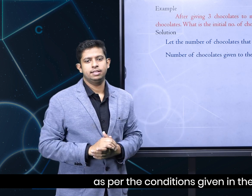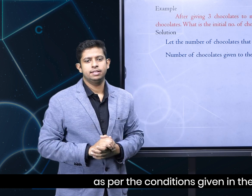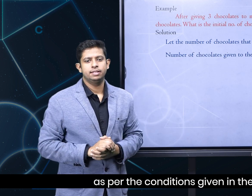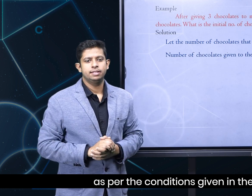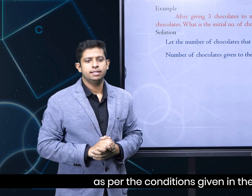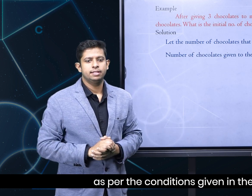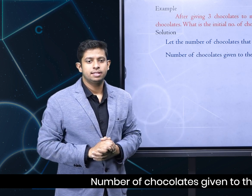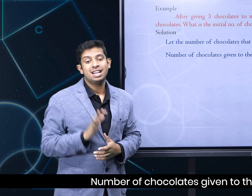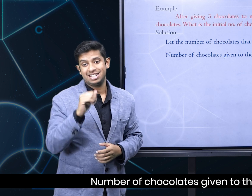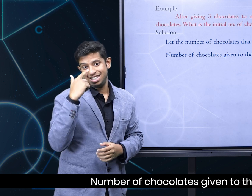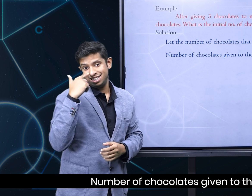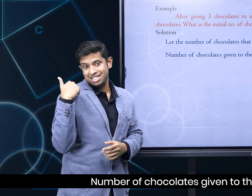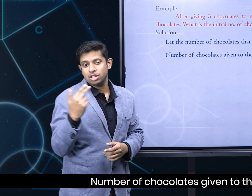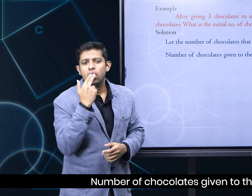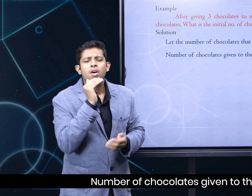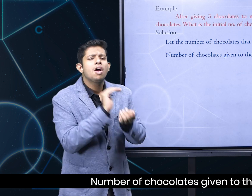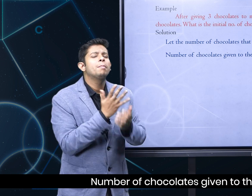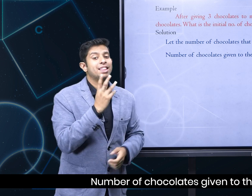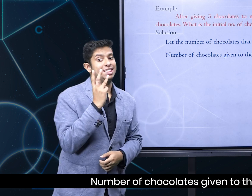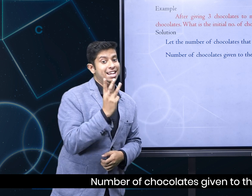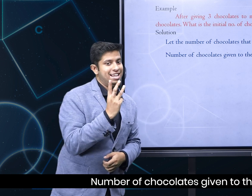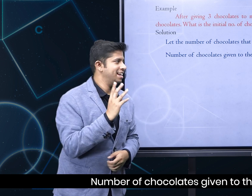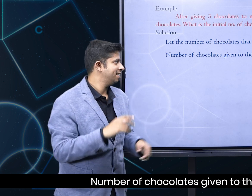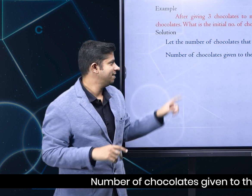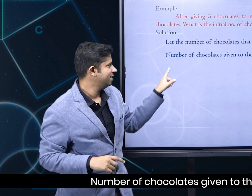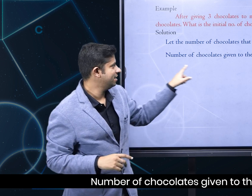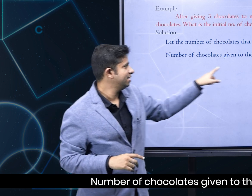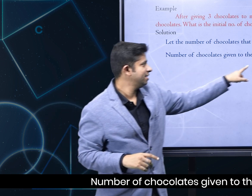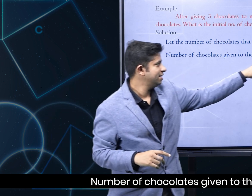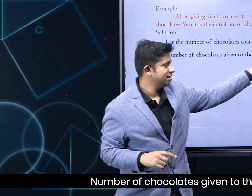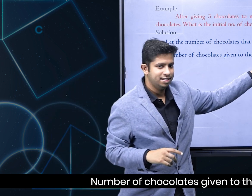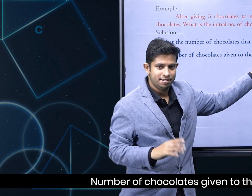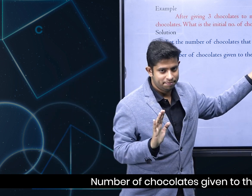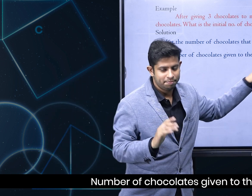in the question. Number of chocolates given to the sister is equal to 3.